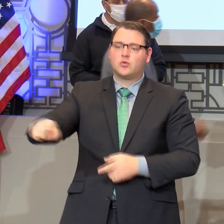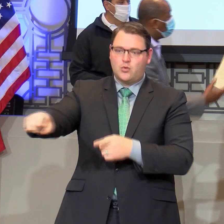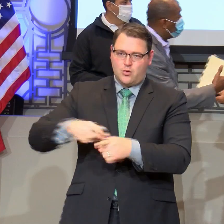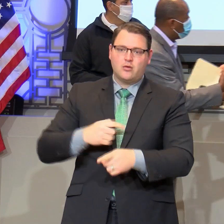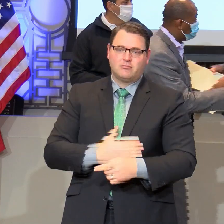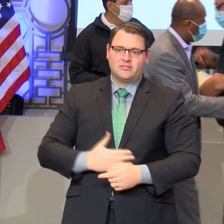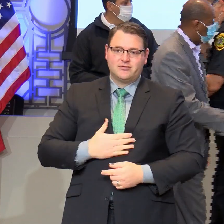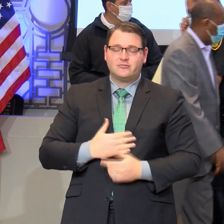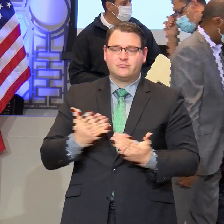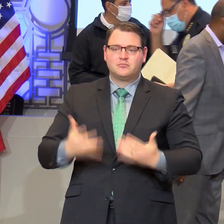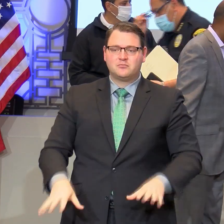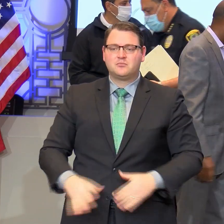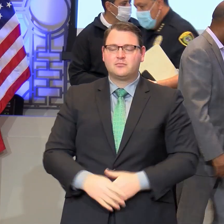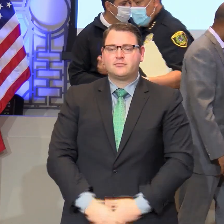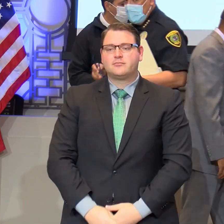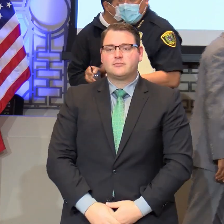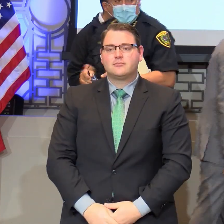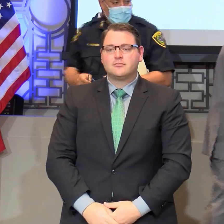Buenik.